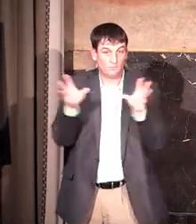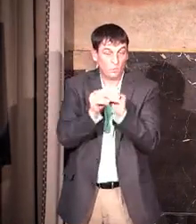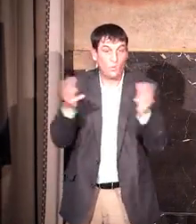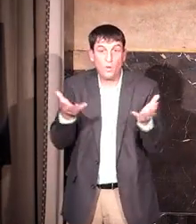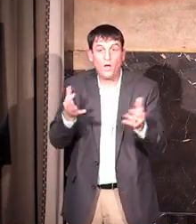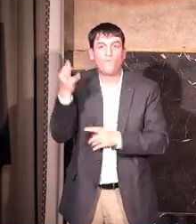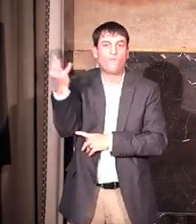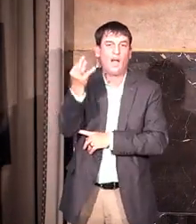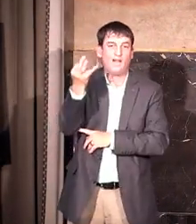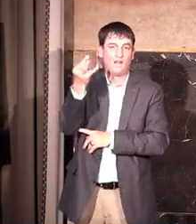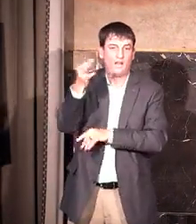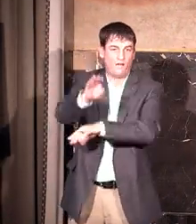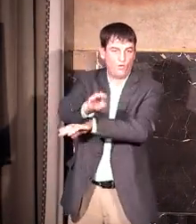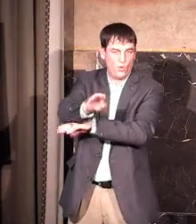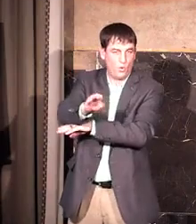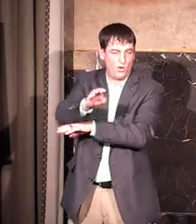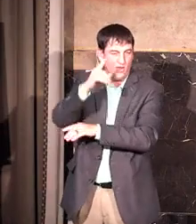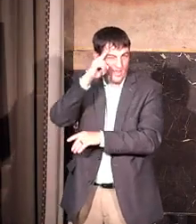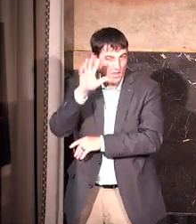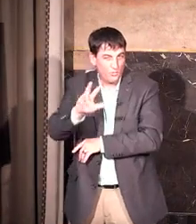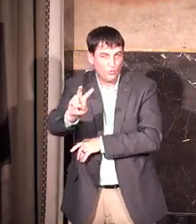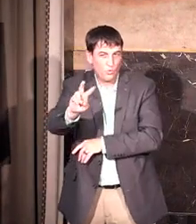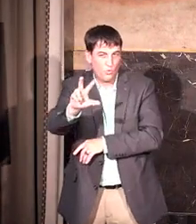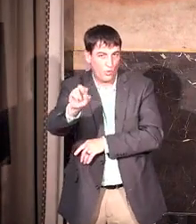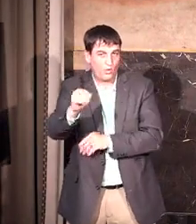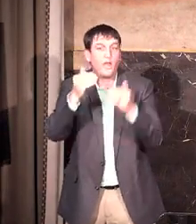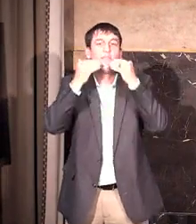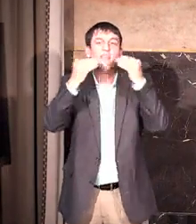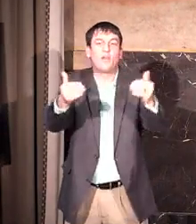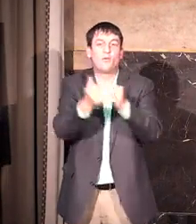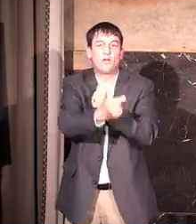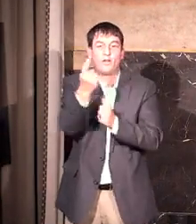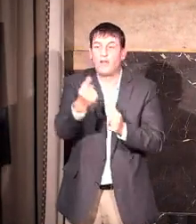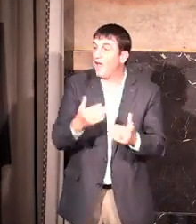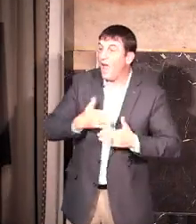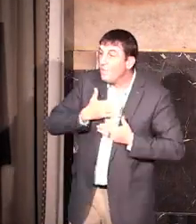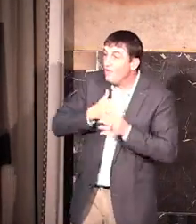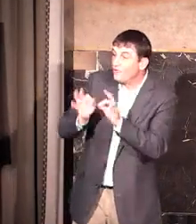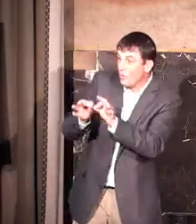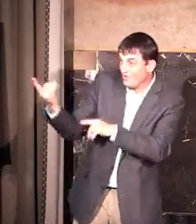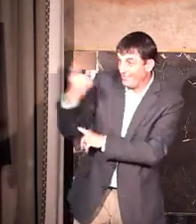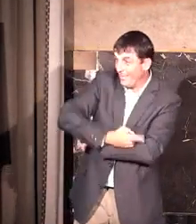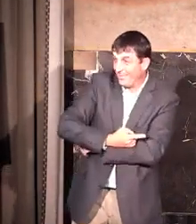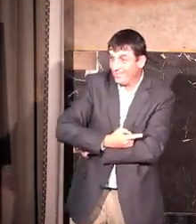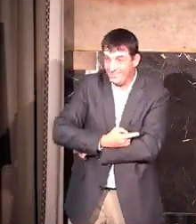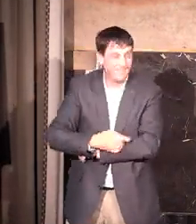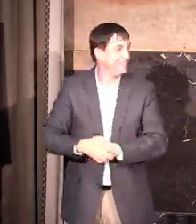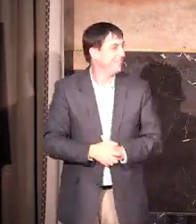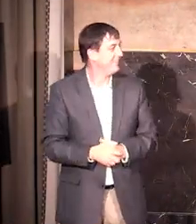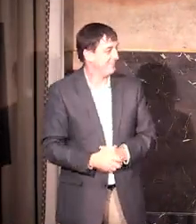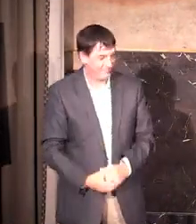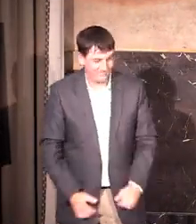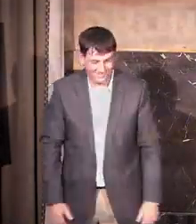shooting for 2:30. Thank you all. And happy Interpreters Day.